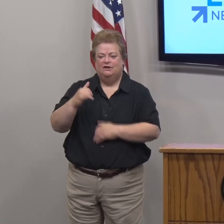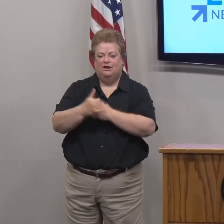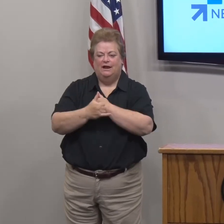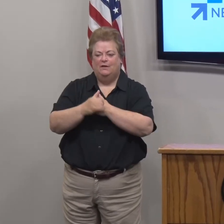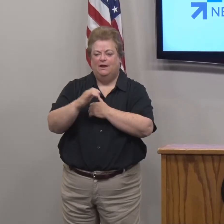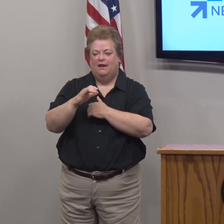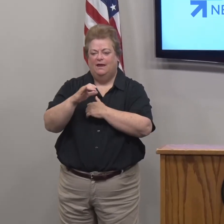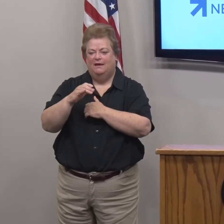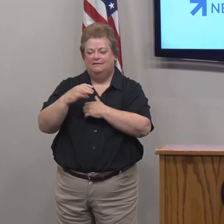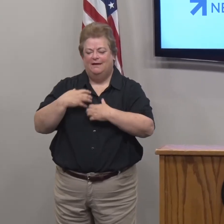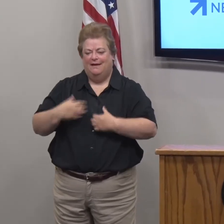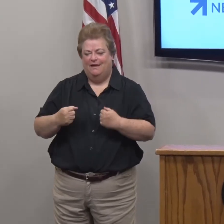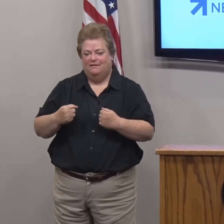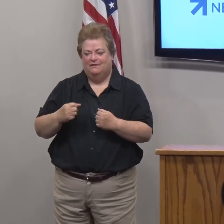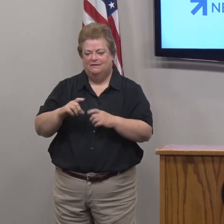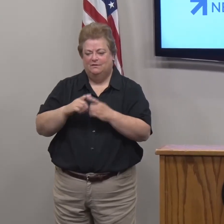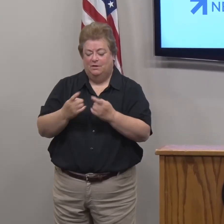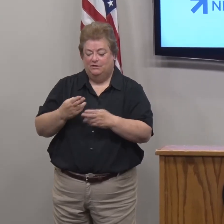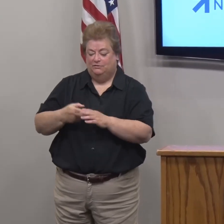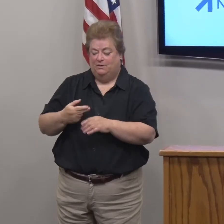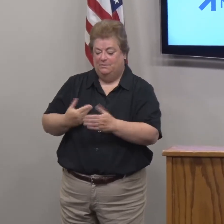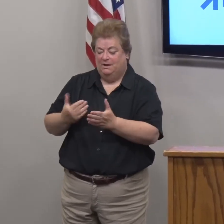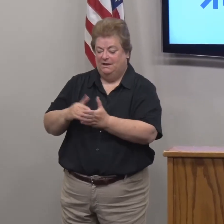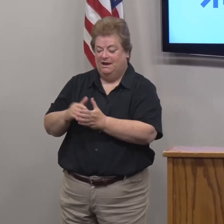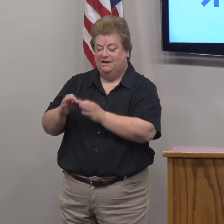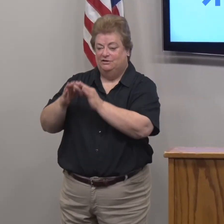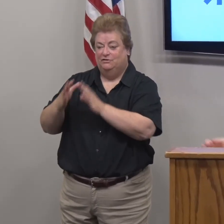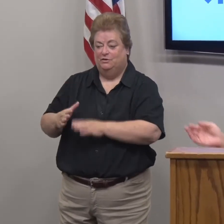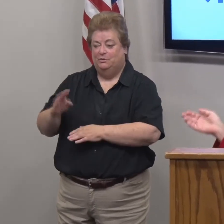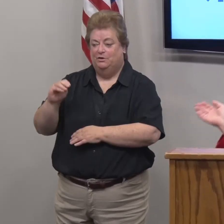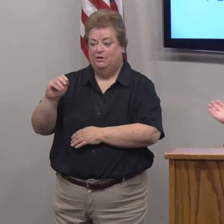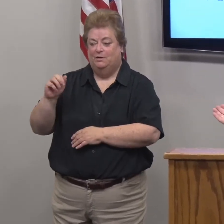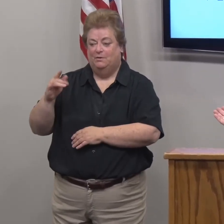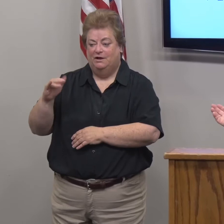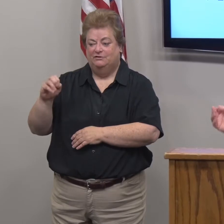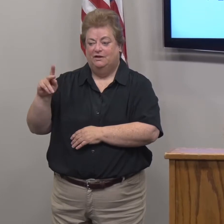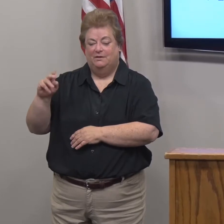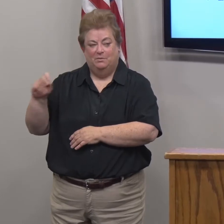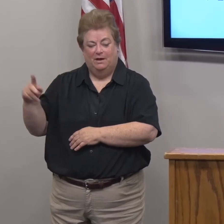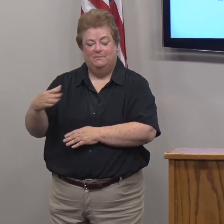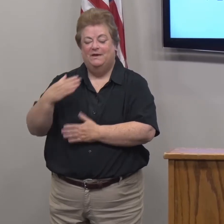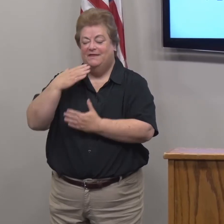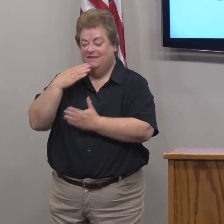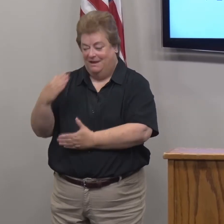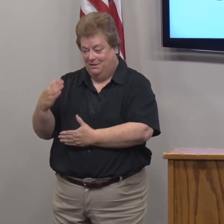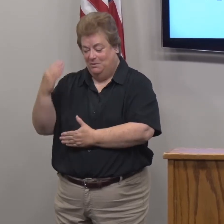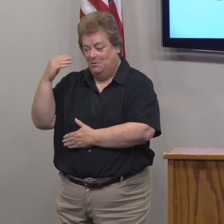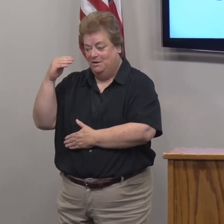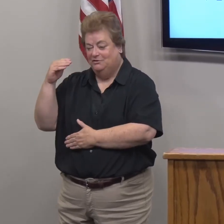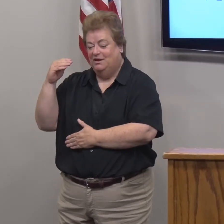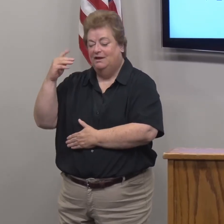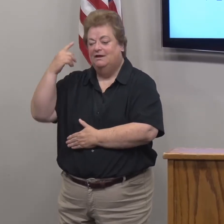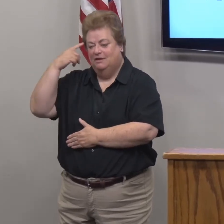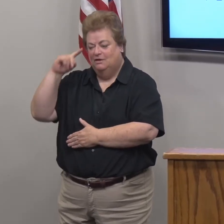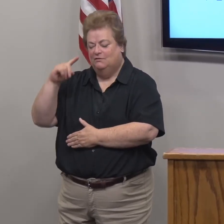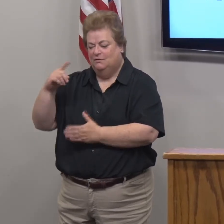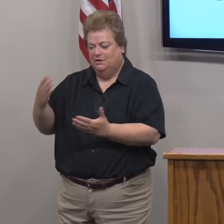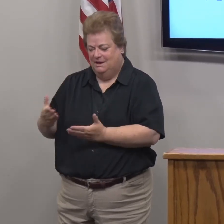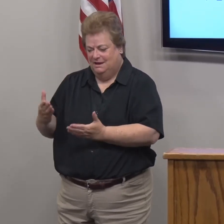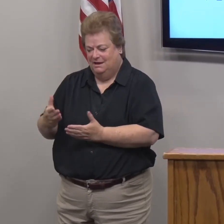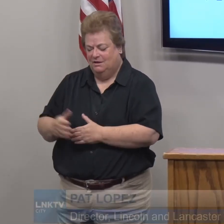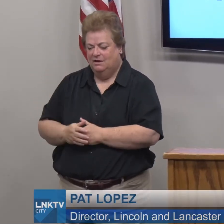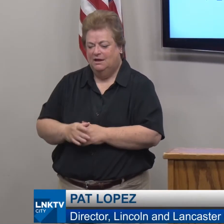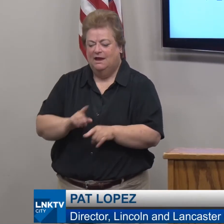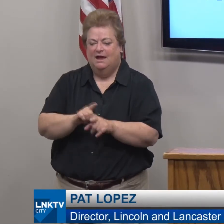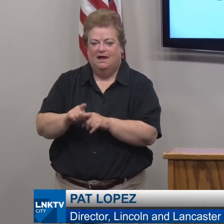know me. Joining me again today is interpreter Margie Prop. Thank you, Margie, for being with us. As you